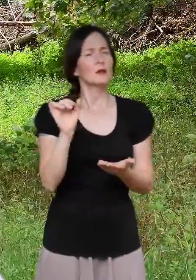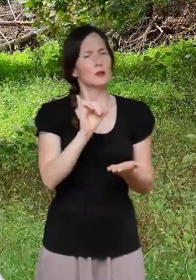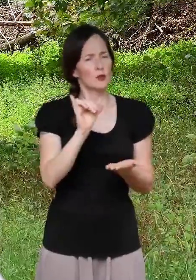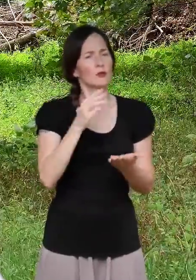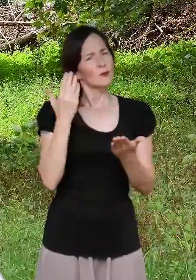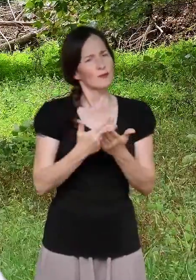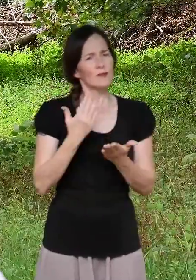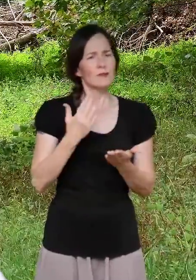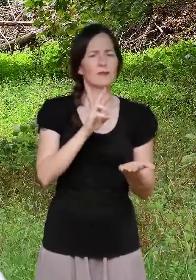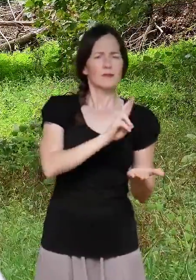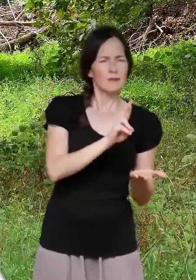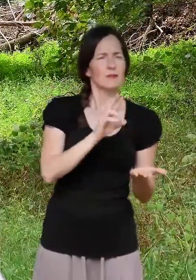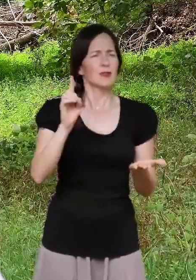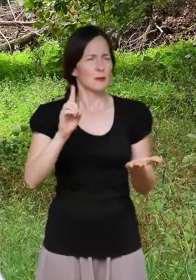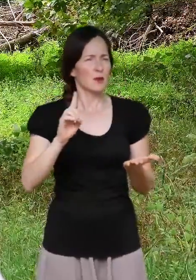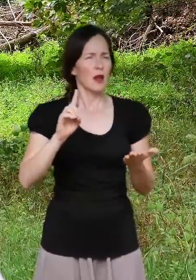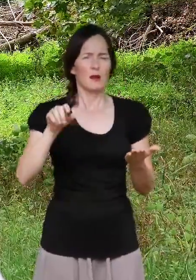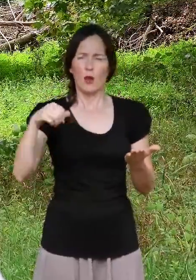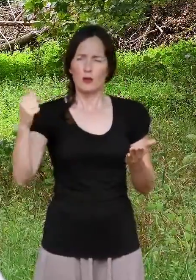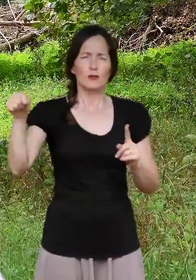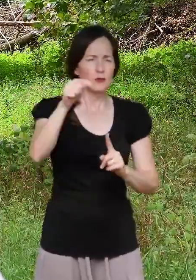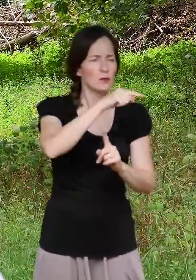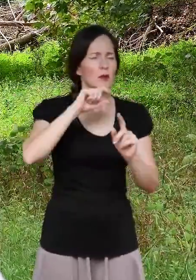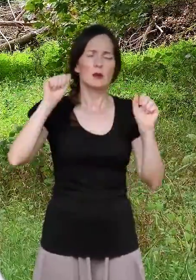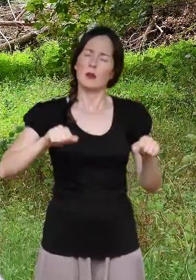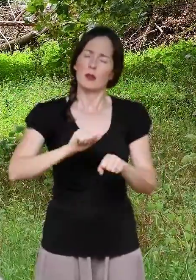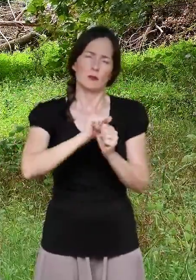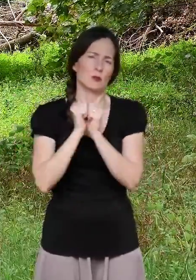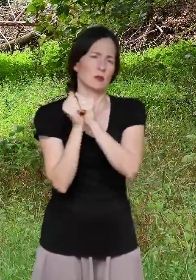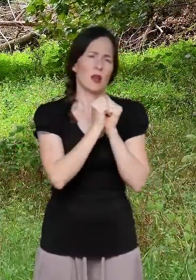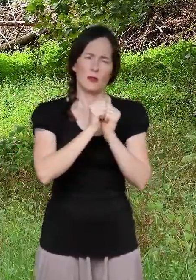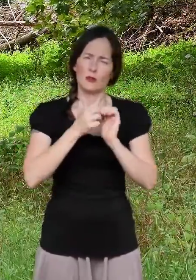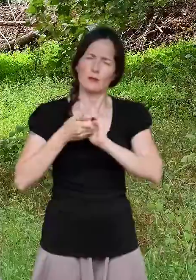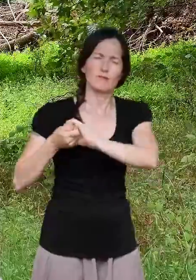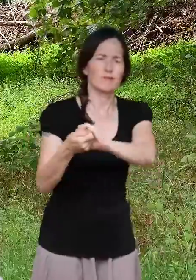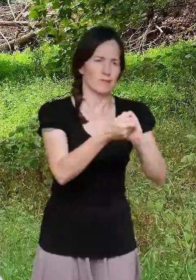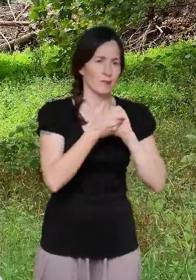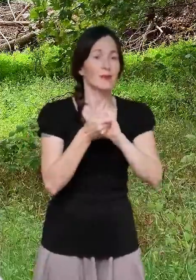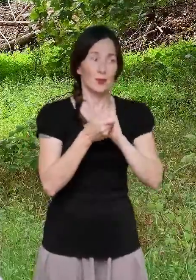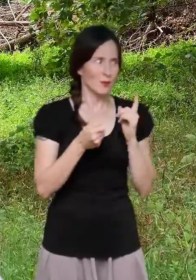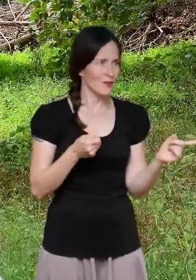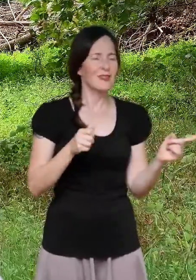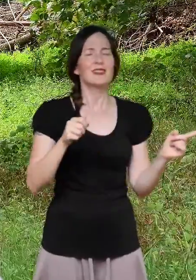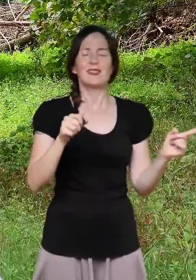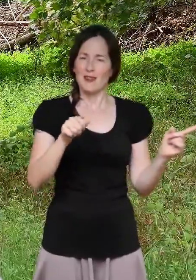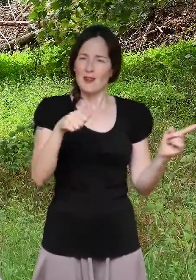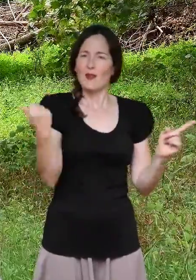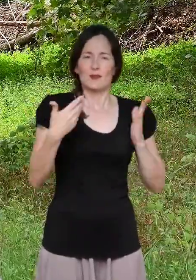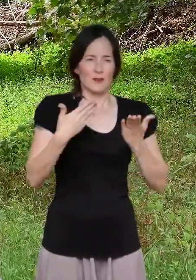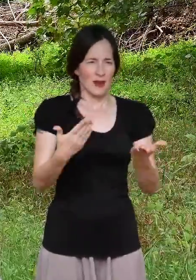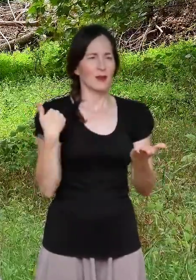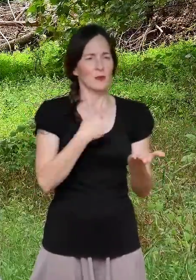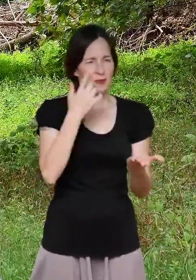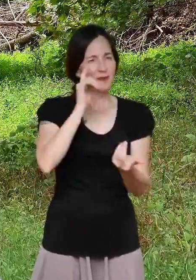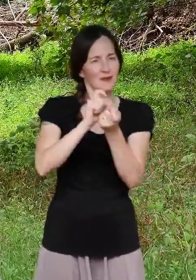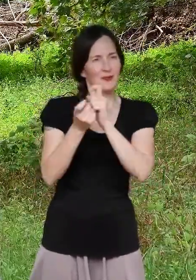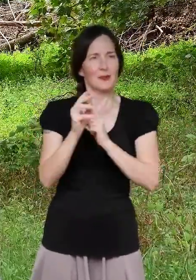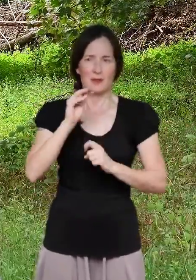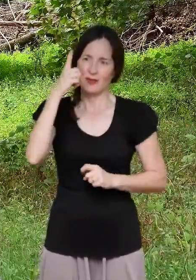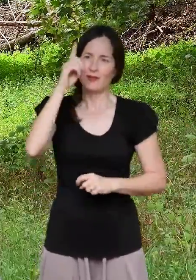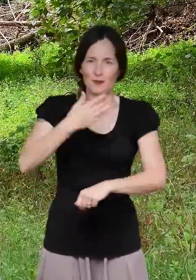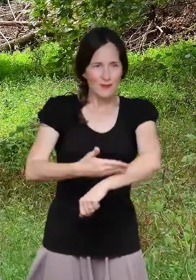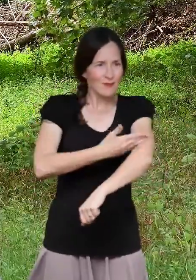and solutions. This is truly just one more way that together we're changing Maryland for the better, and I want to congratulate